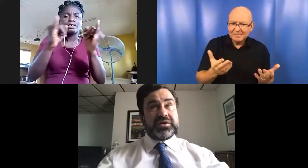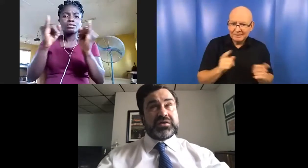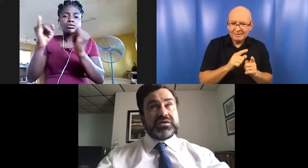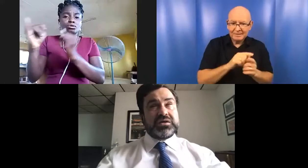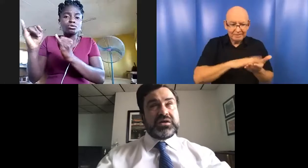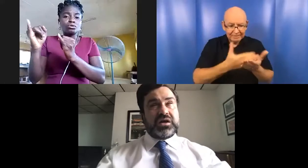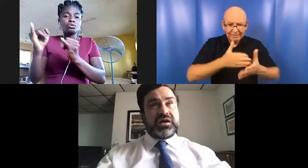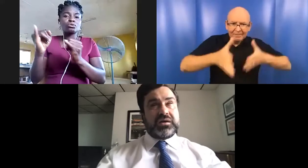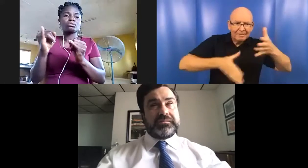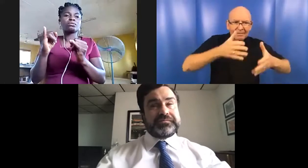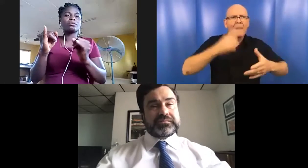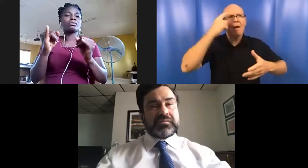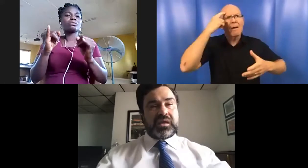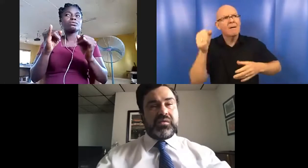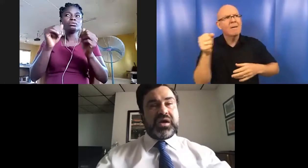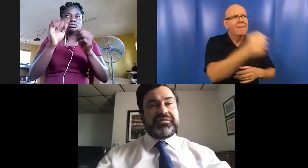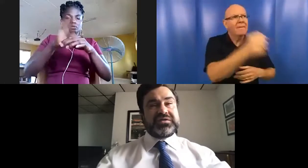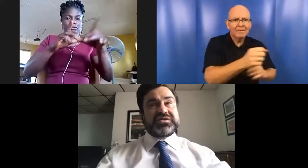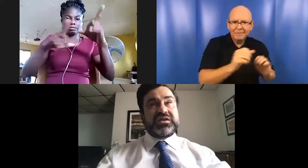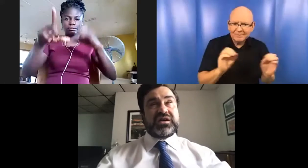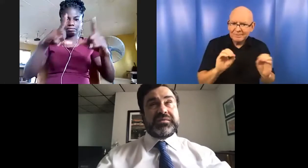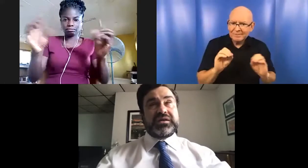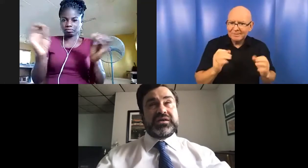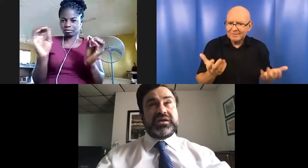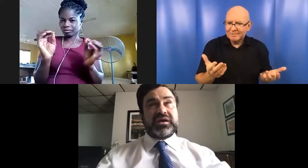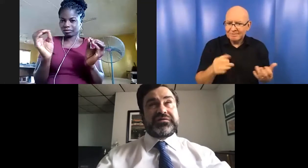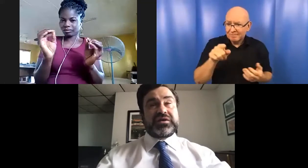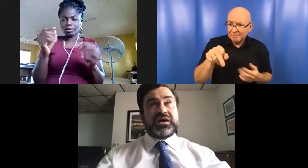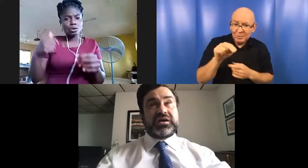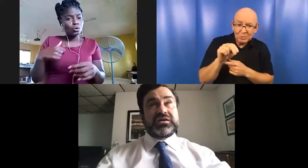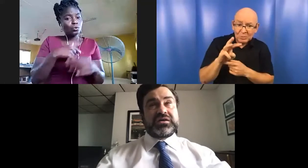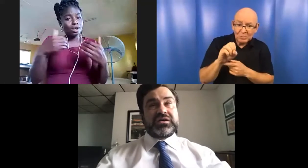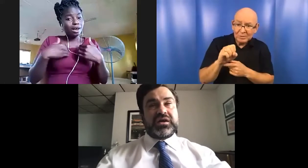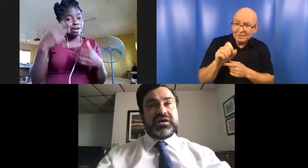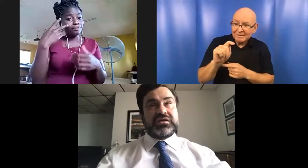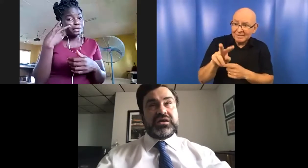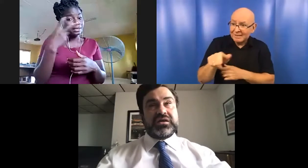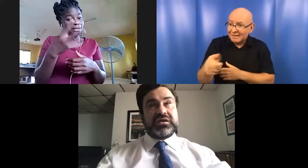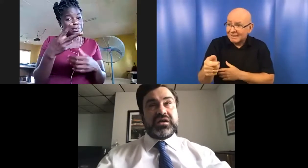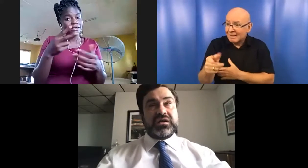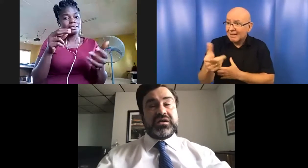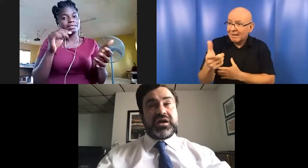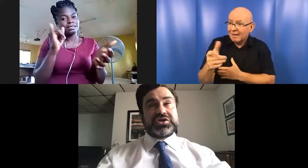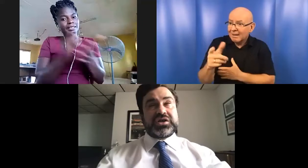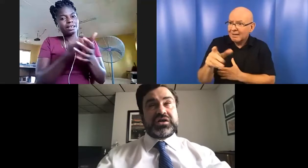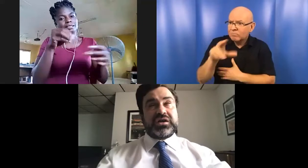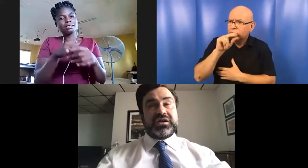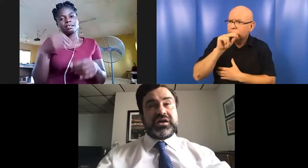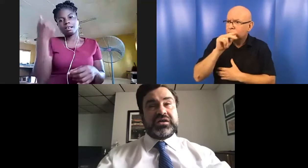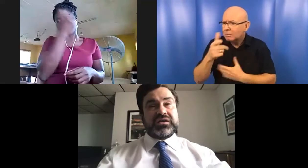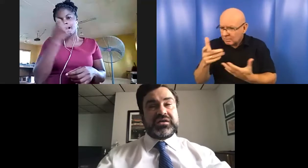pandemic. Um, we have seen that mainly in Africa, and in